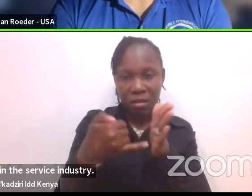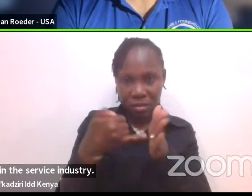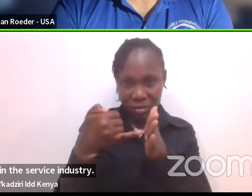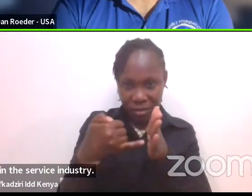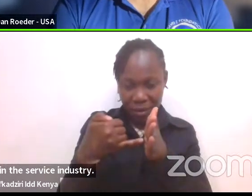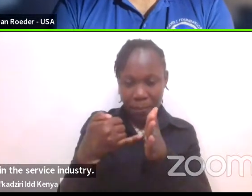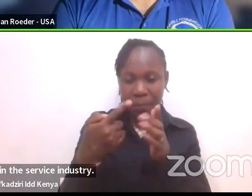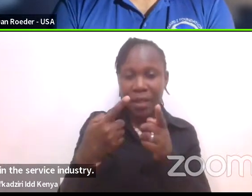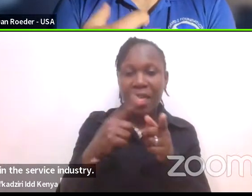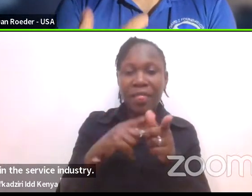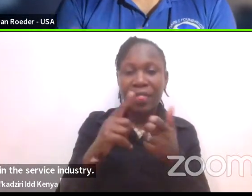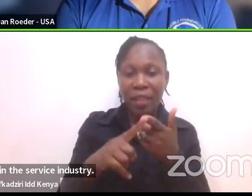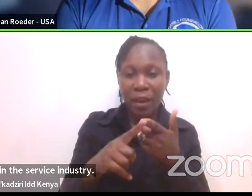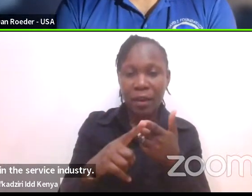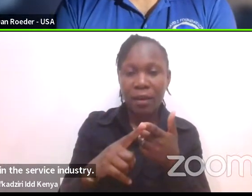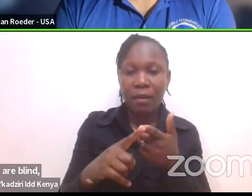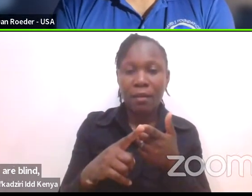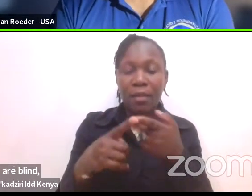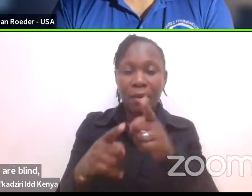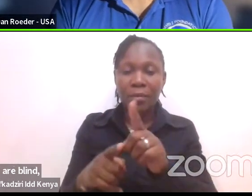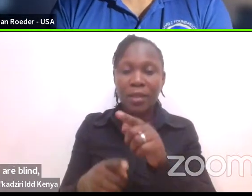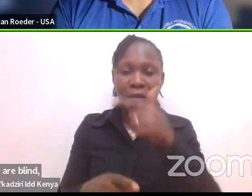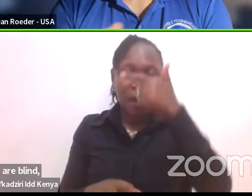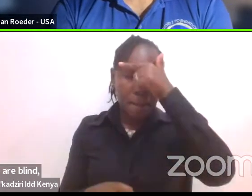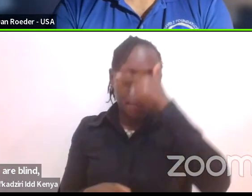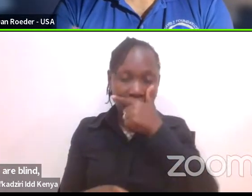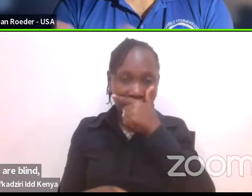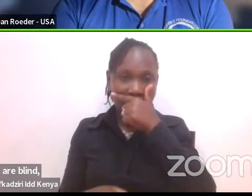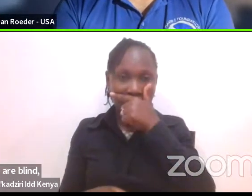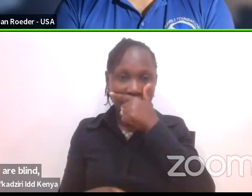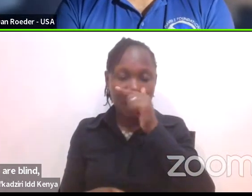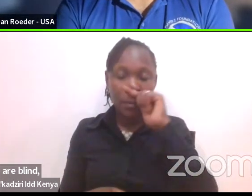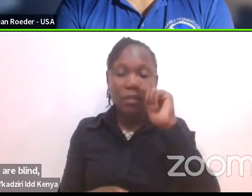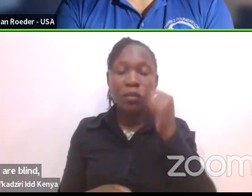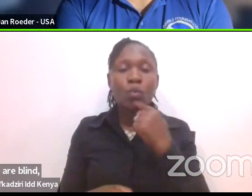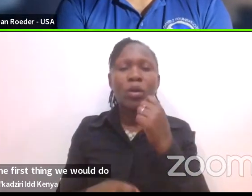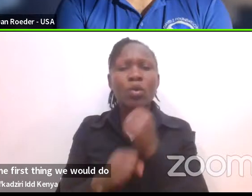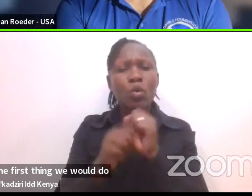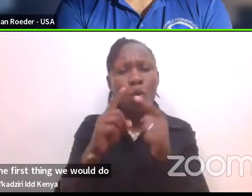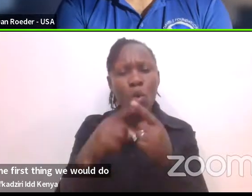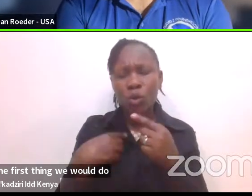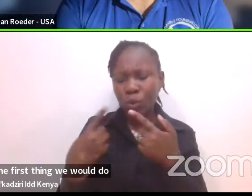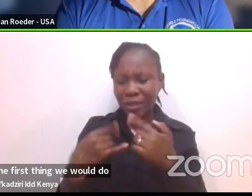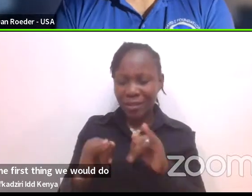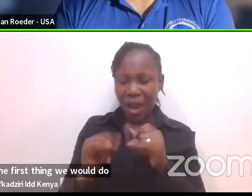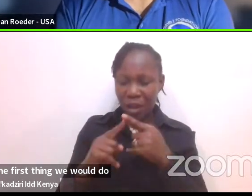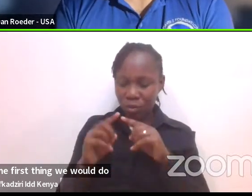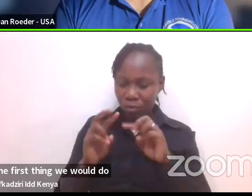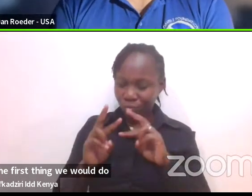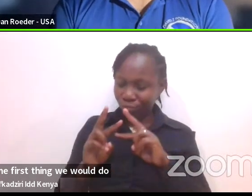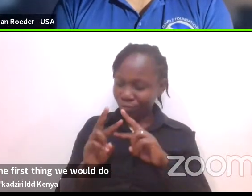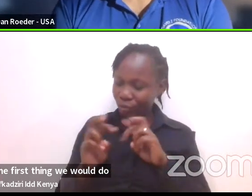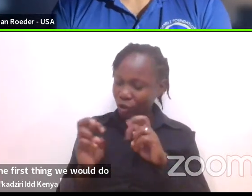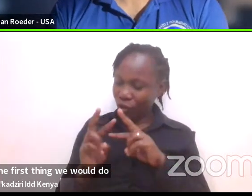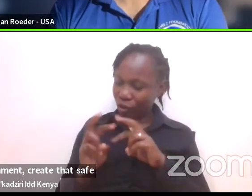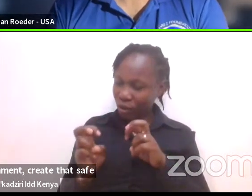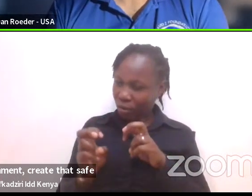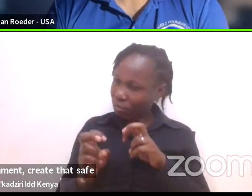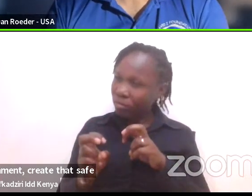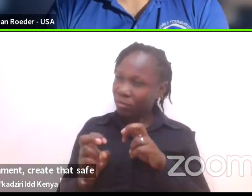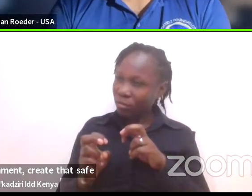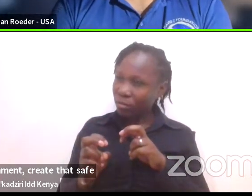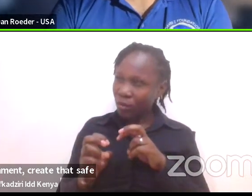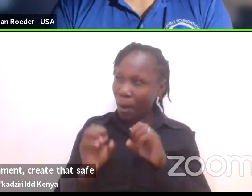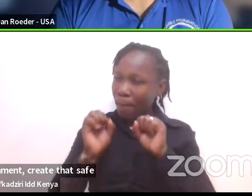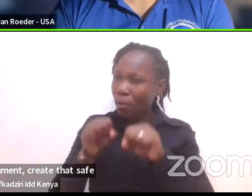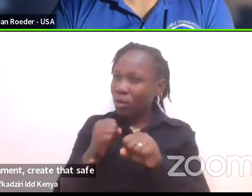are blind, then the first thing we would do is investigate that environment, create that safe space and have